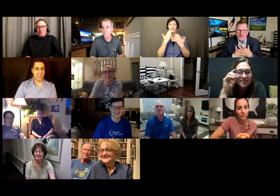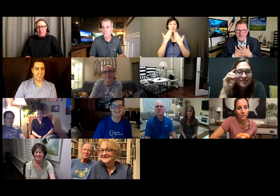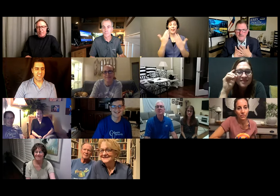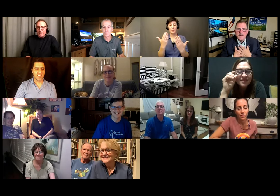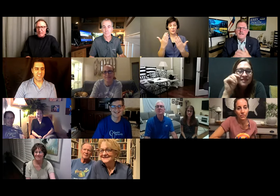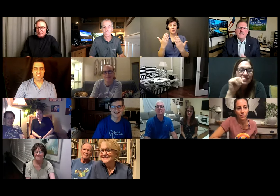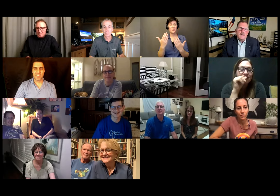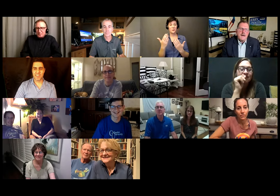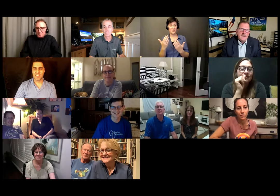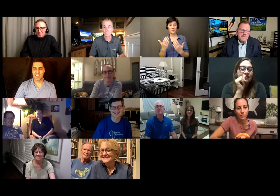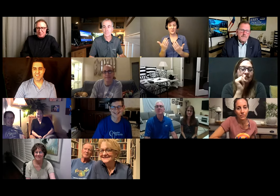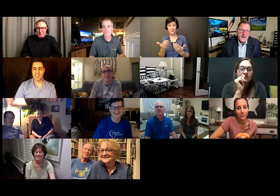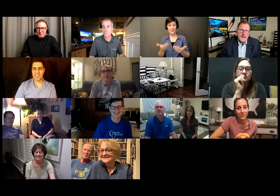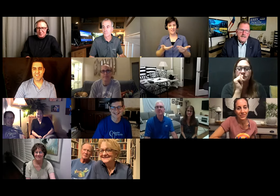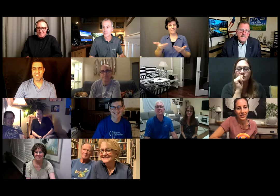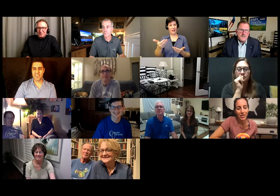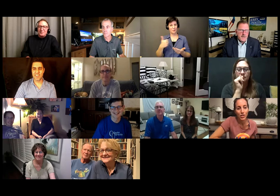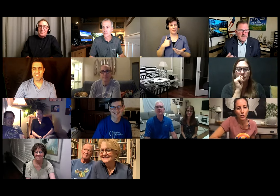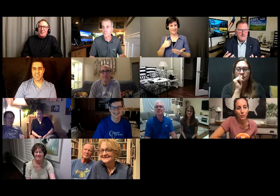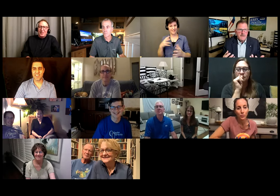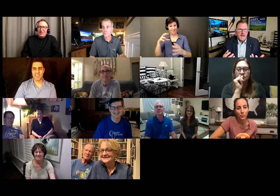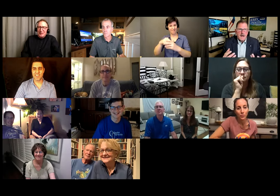for having me tonight.